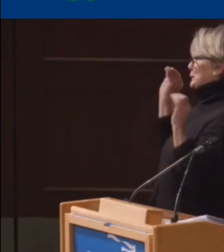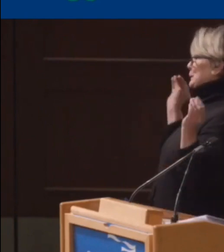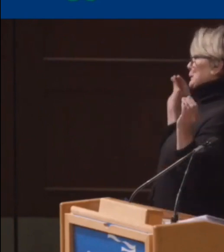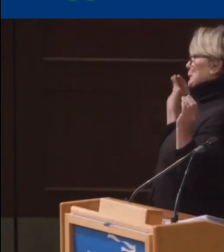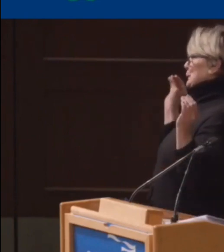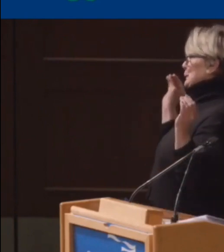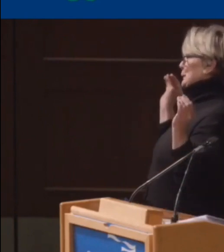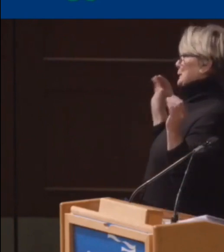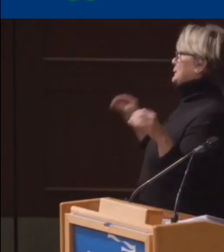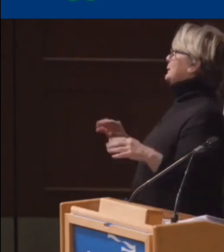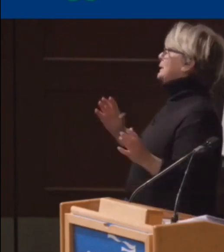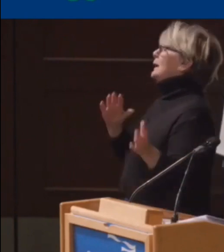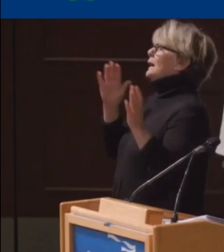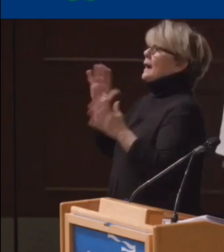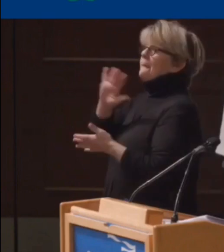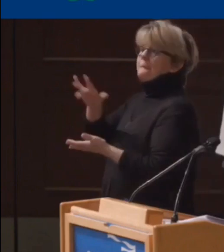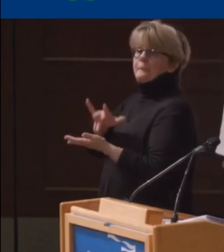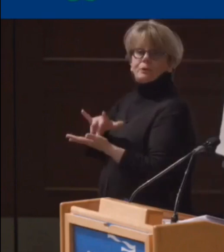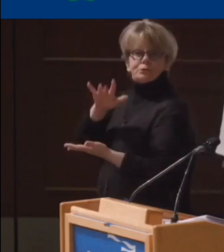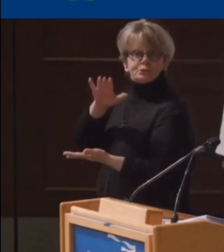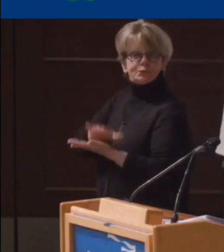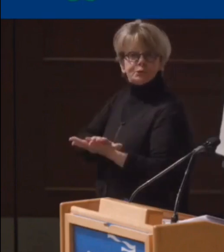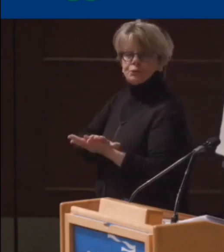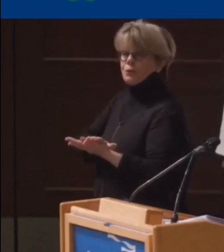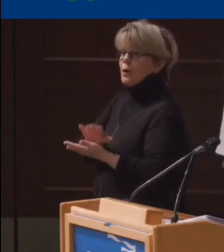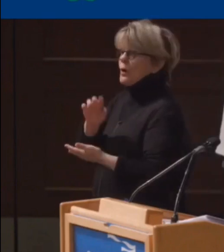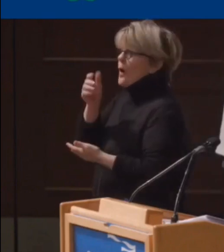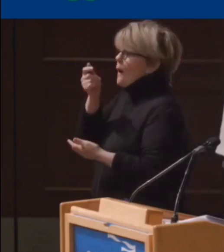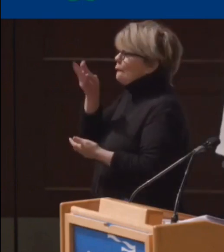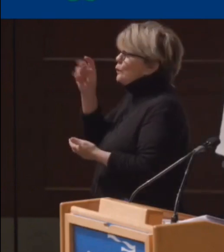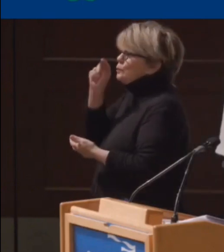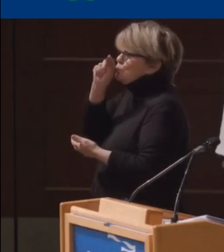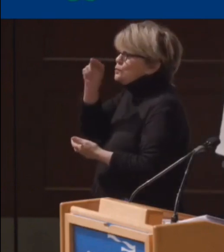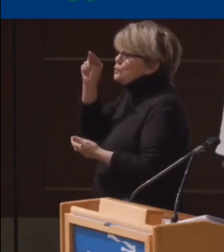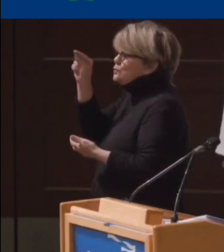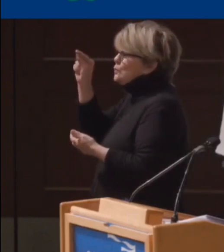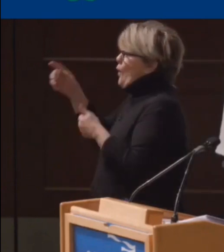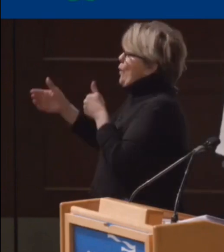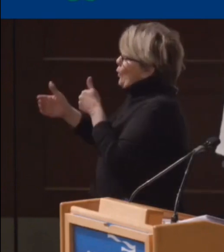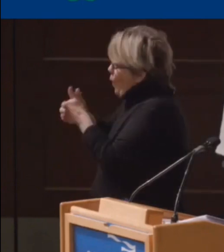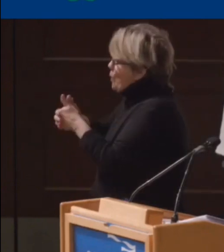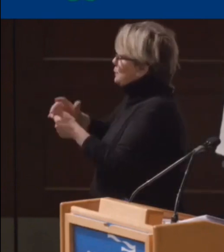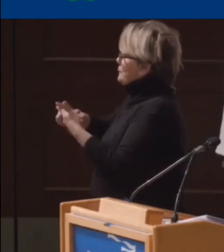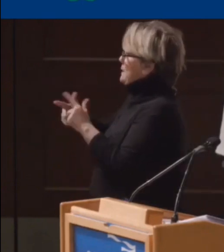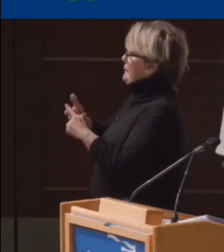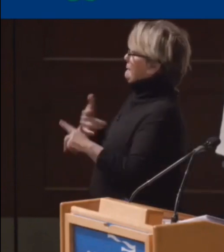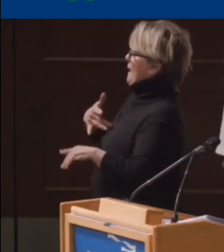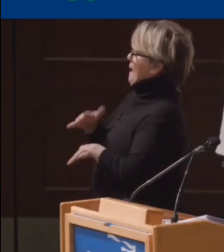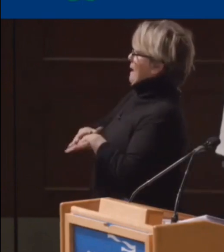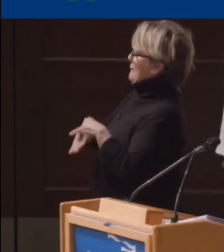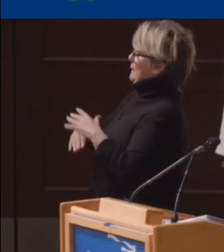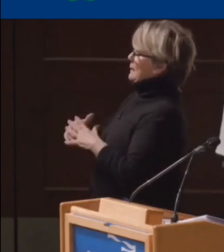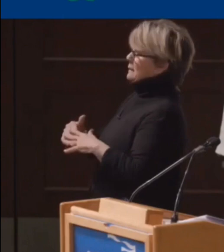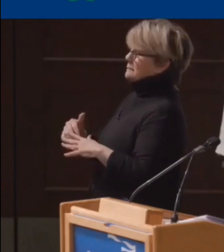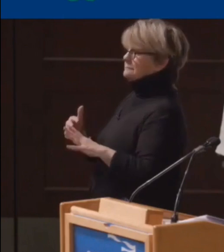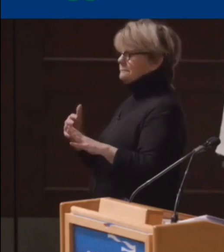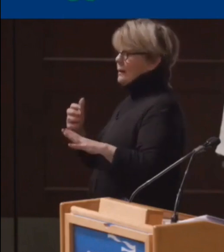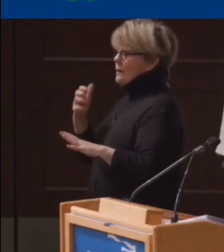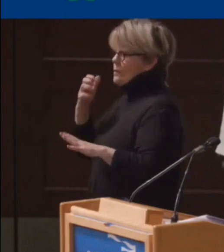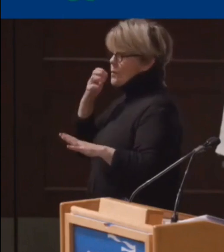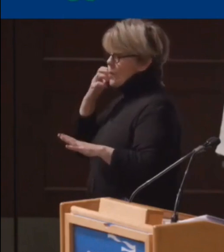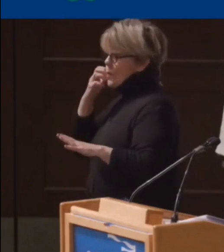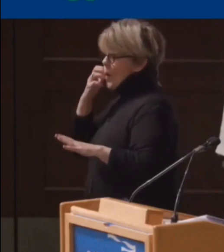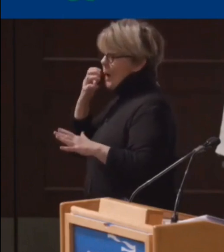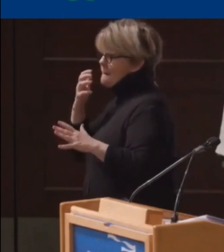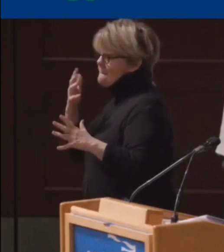But when I got to middle school, I found a few close friends that I was comfortable with. It takes me a while to warm up to